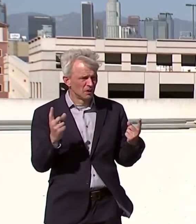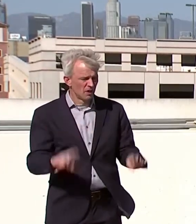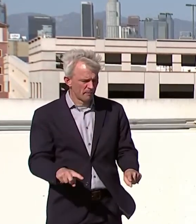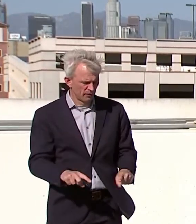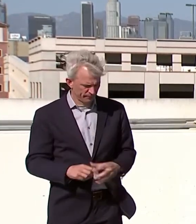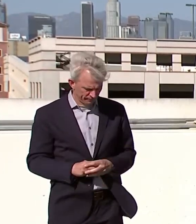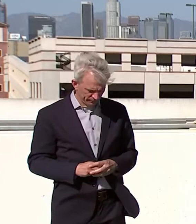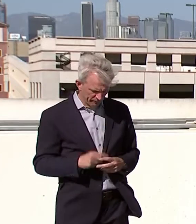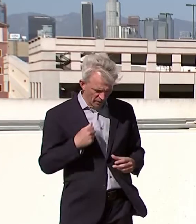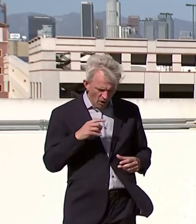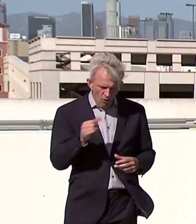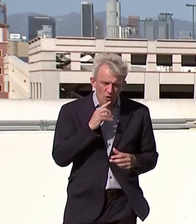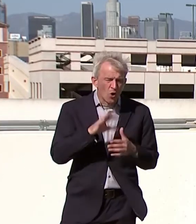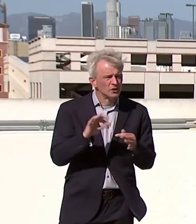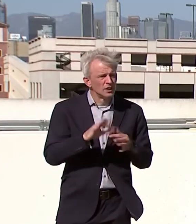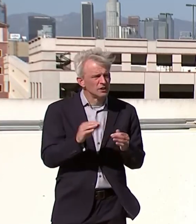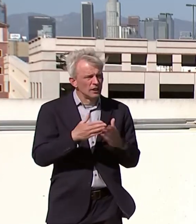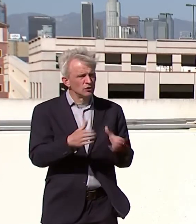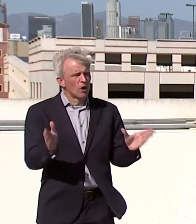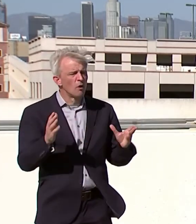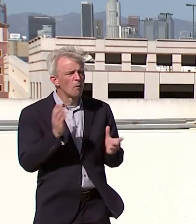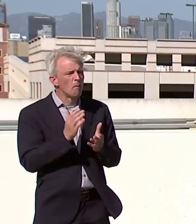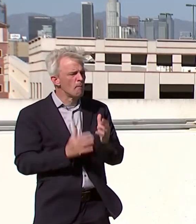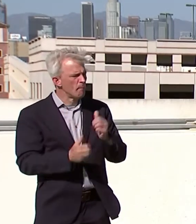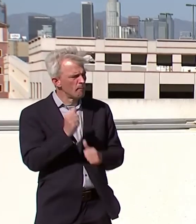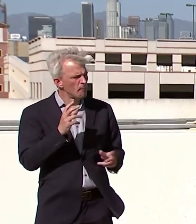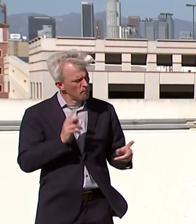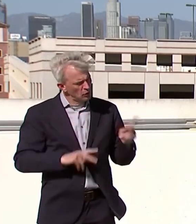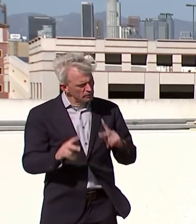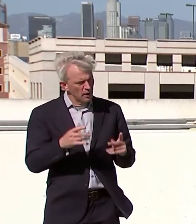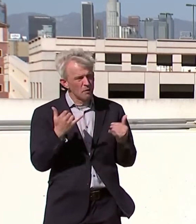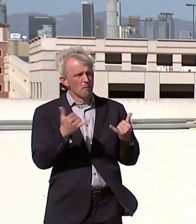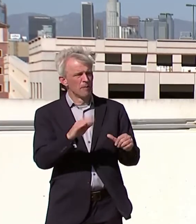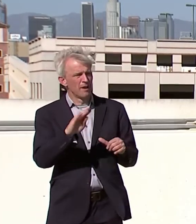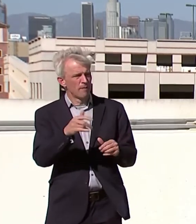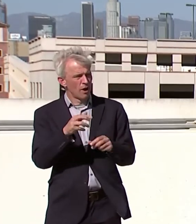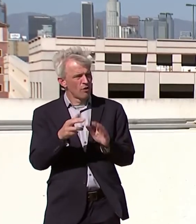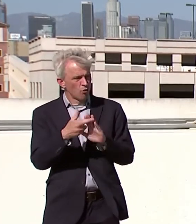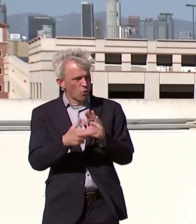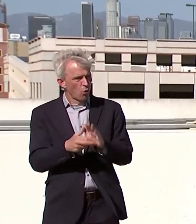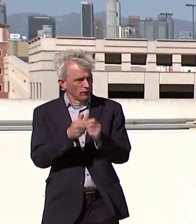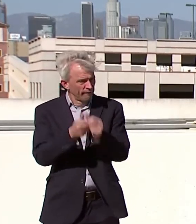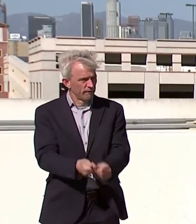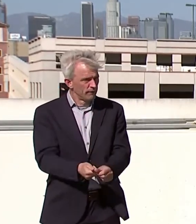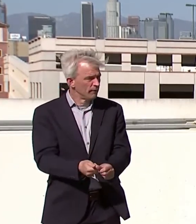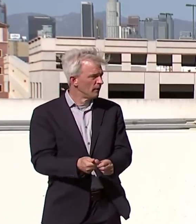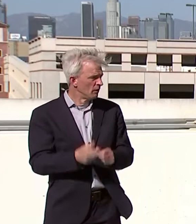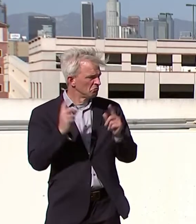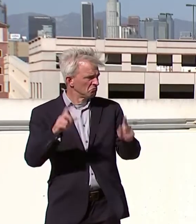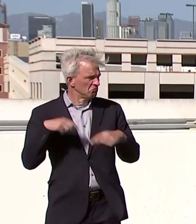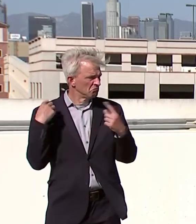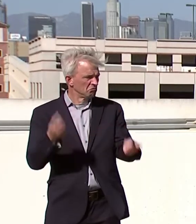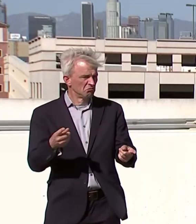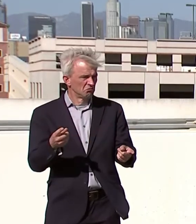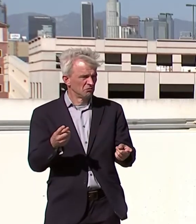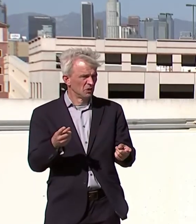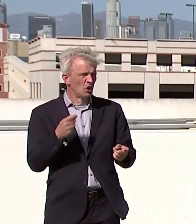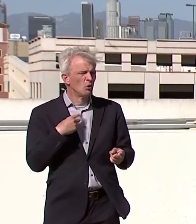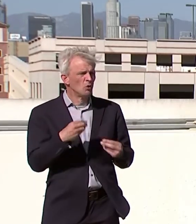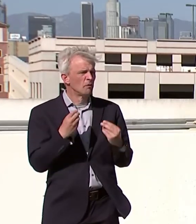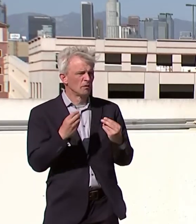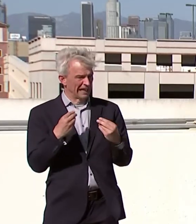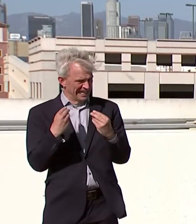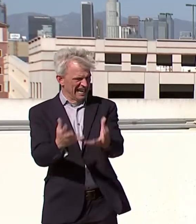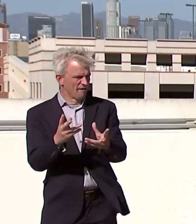say, in general, most people are playing by the rules. They've been playing by the rules all along in this pandemic. We should give people a lot of credit